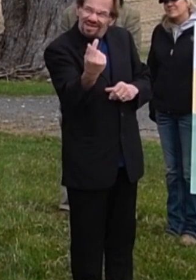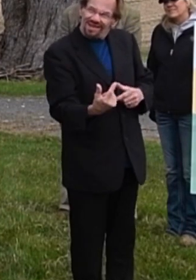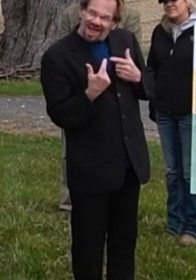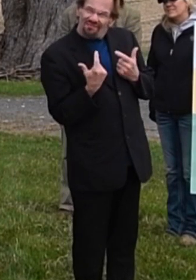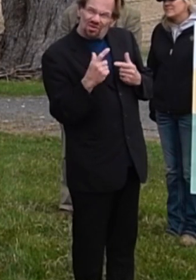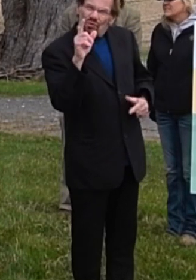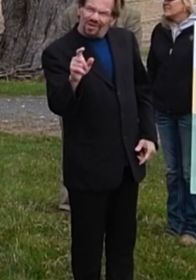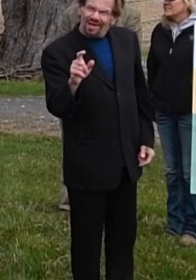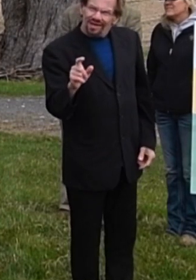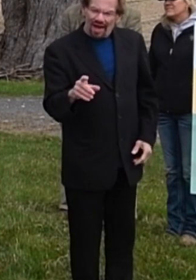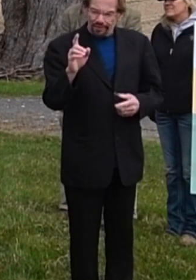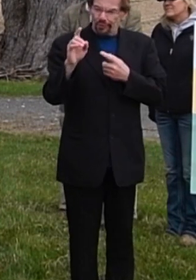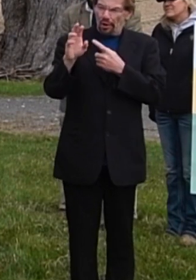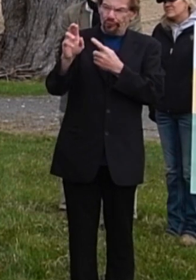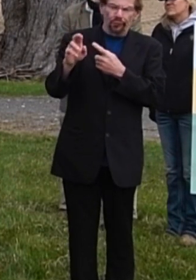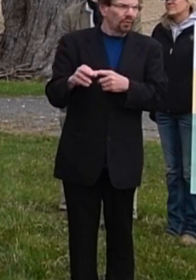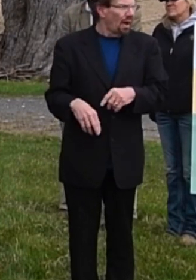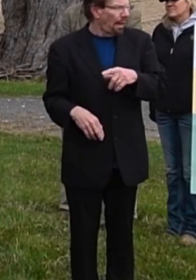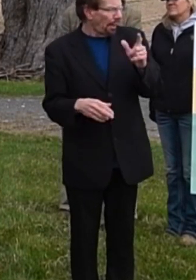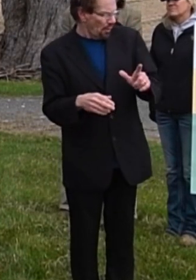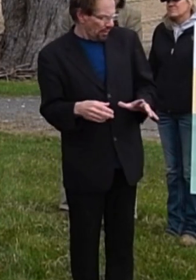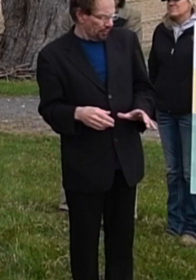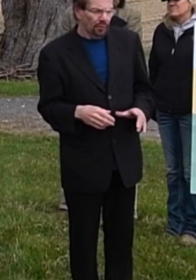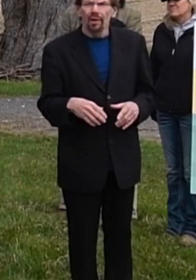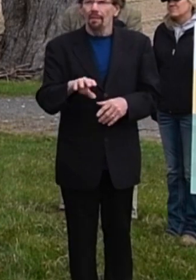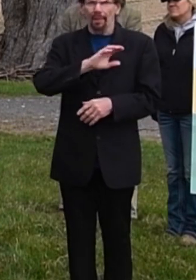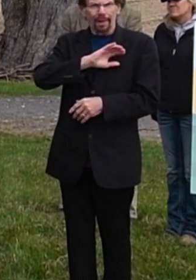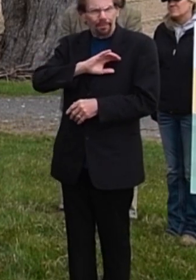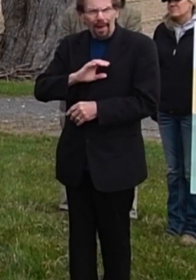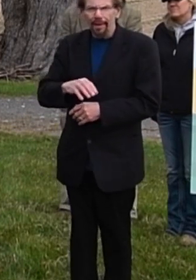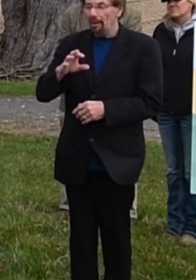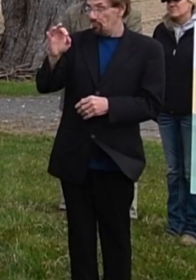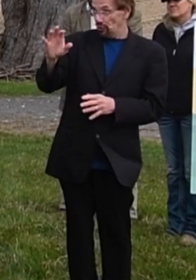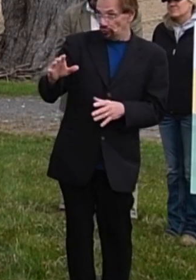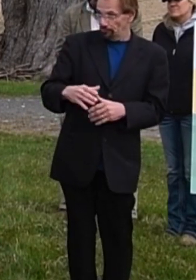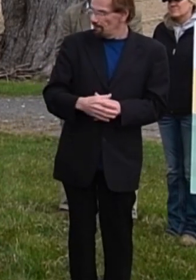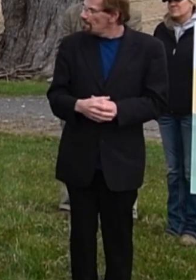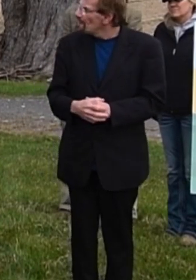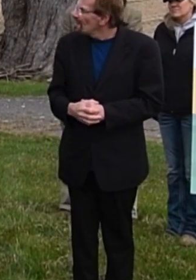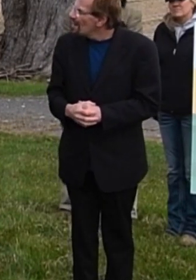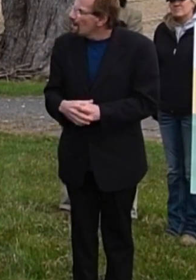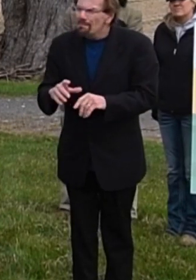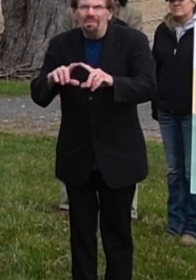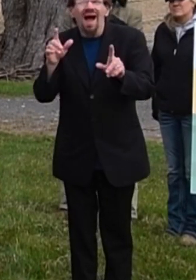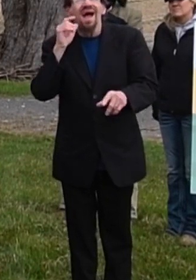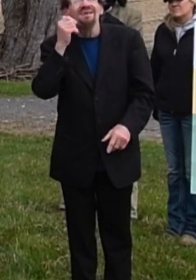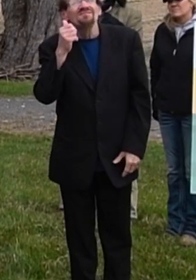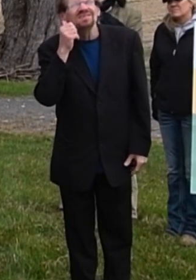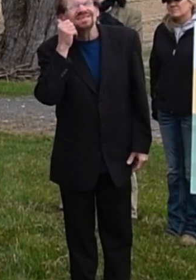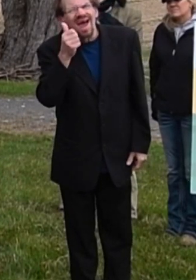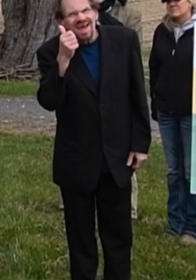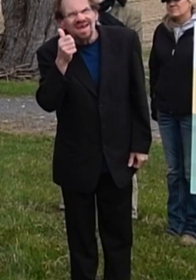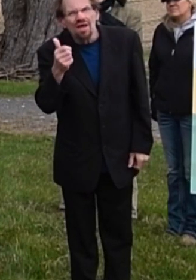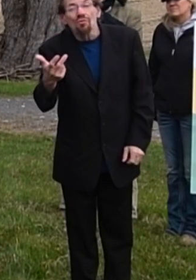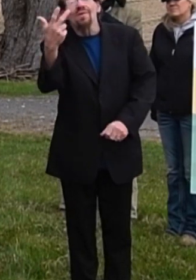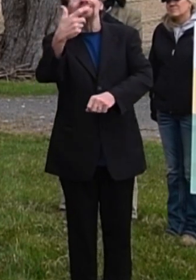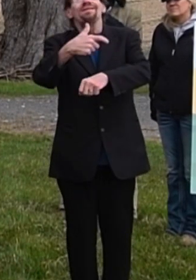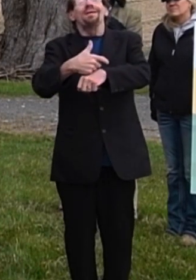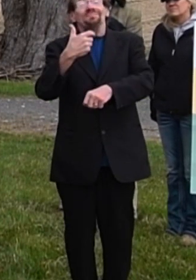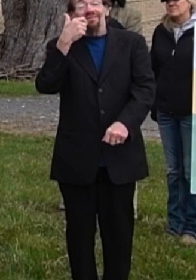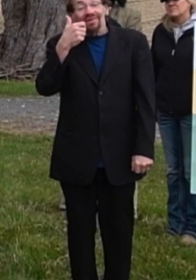will need a doctor, a lawyer, a policeman, and a preacher. But every day, 3 times a